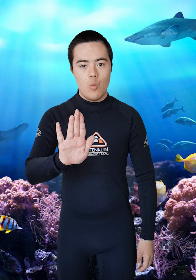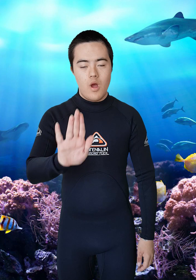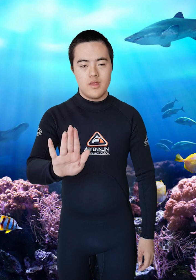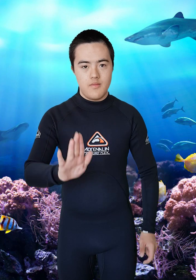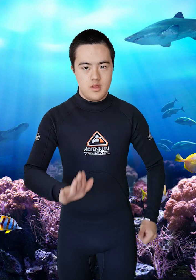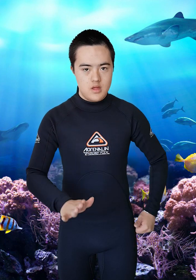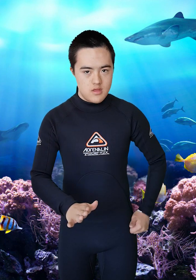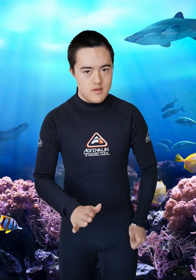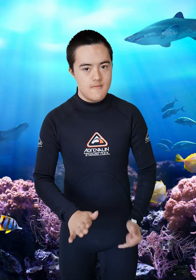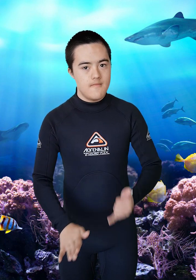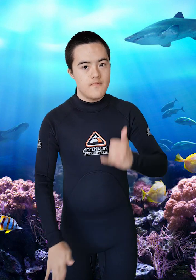Wait a minute.